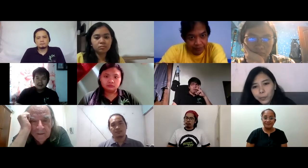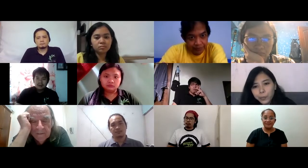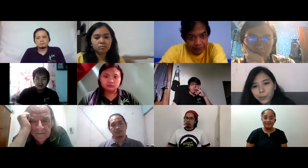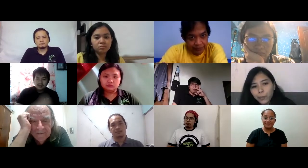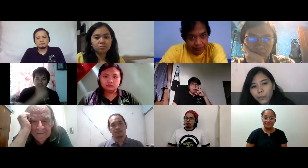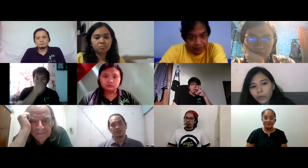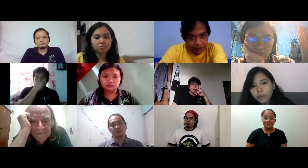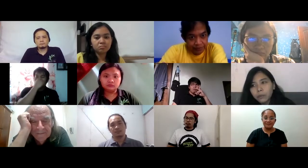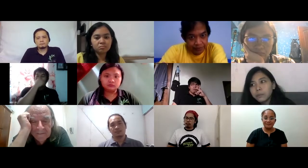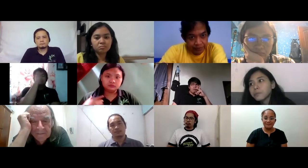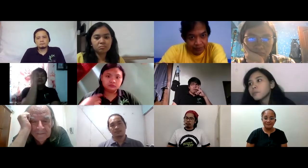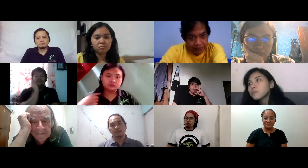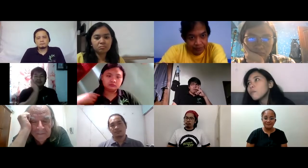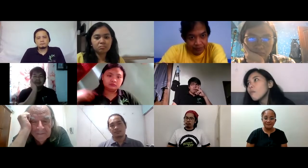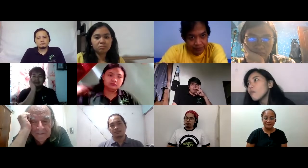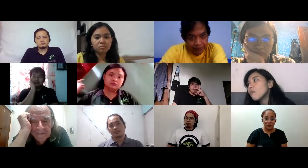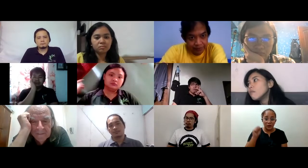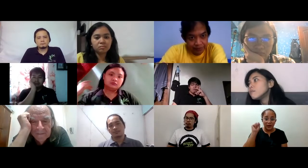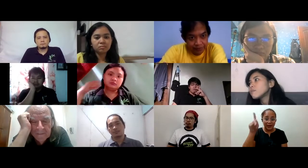Okay?